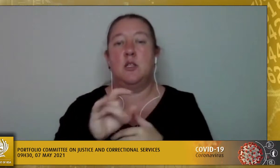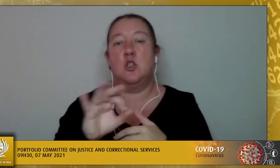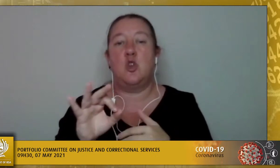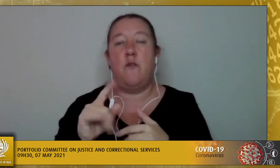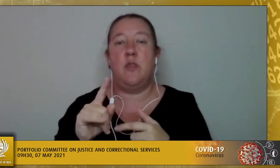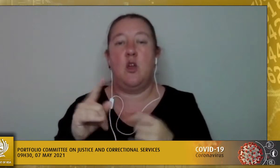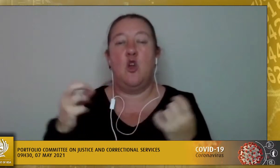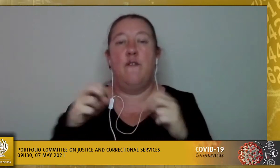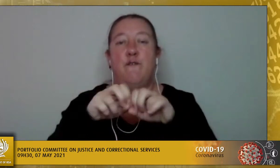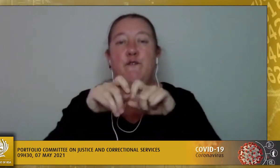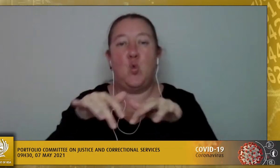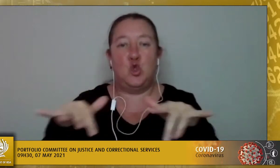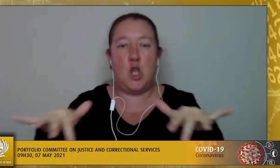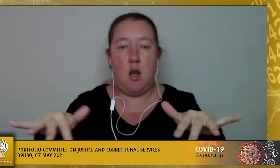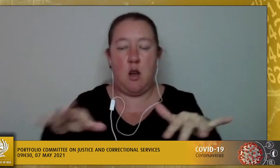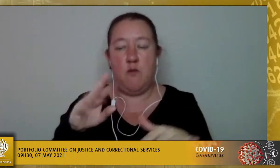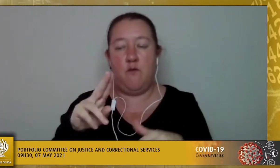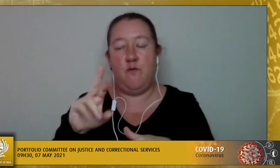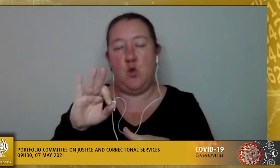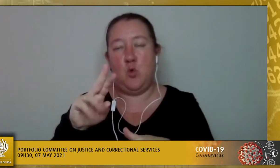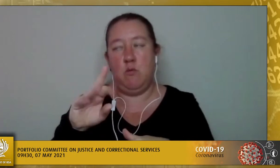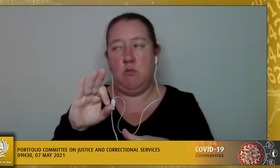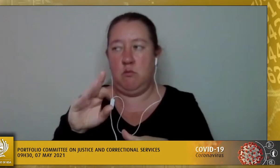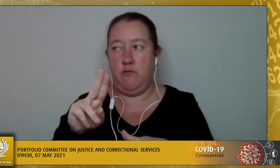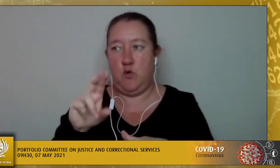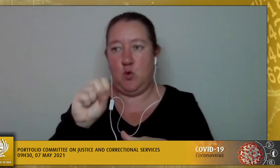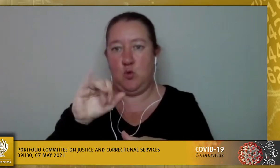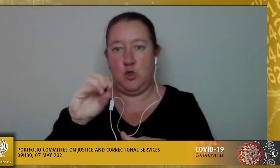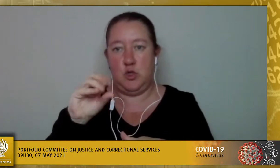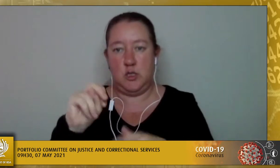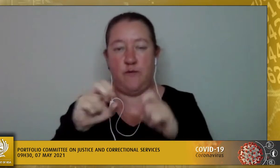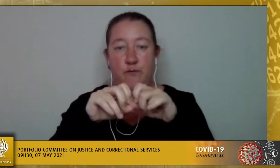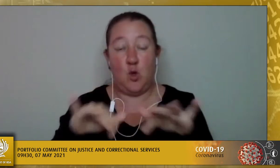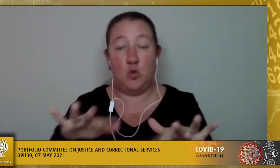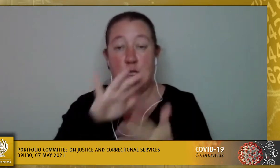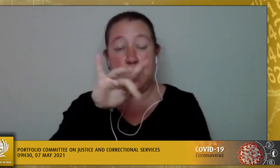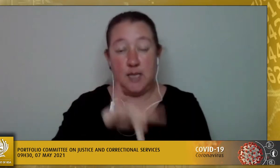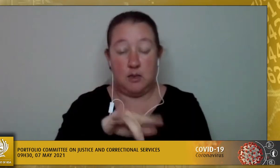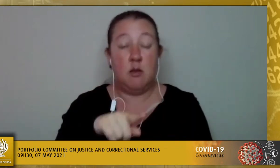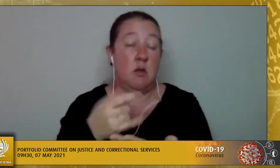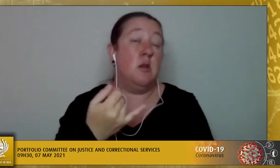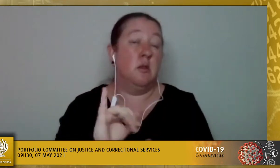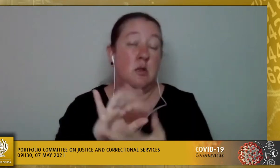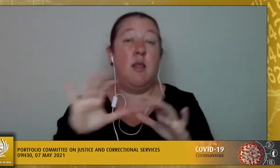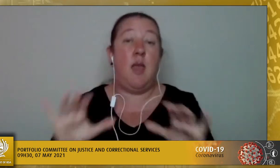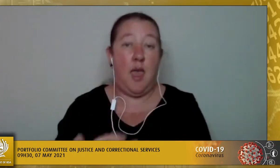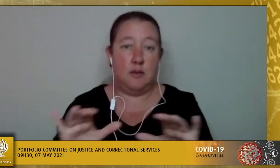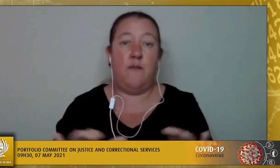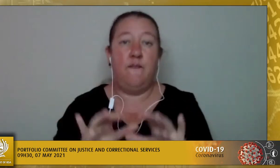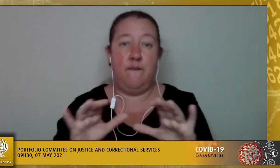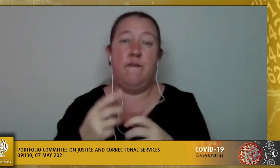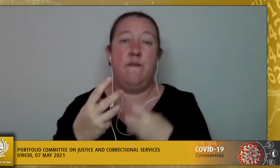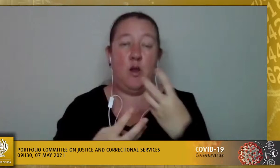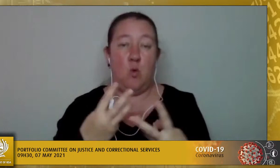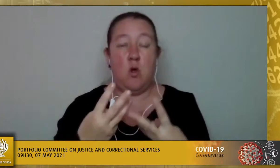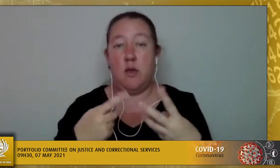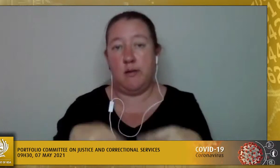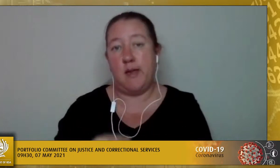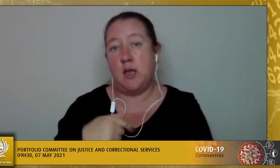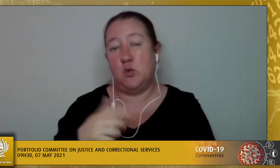fusion Center the fusion Center is still actively a working um as we speak